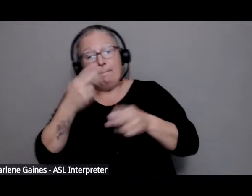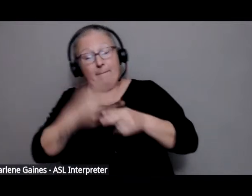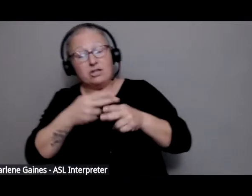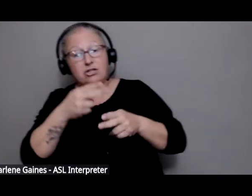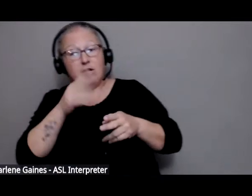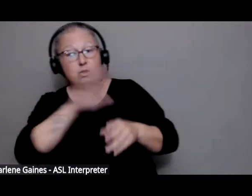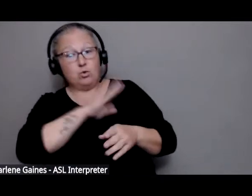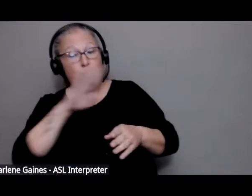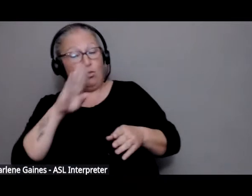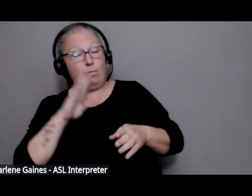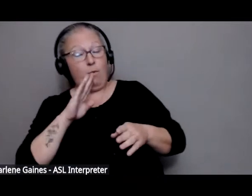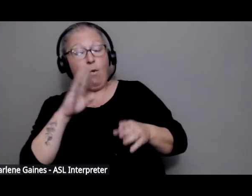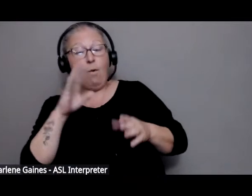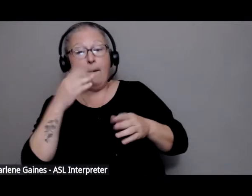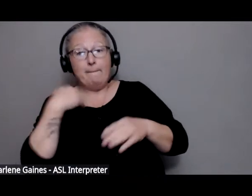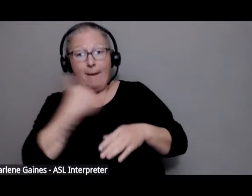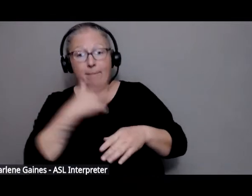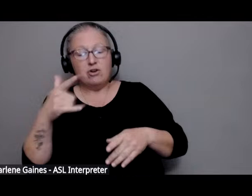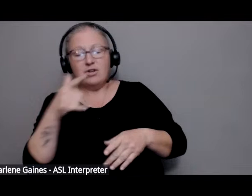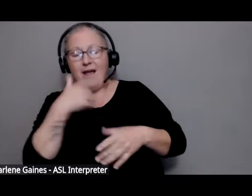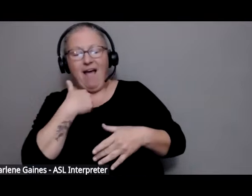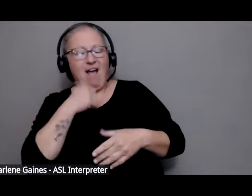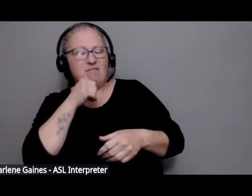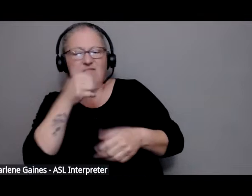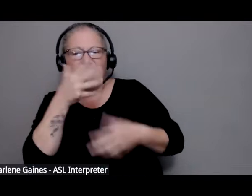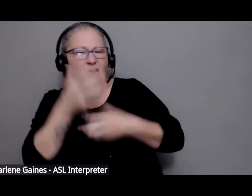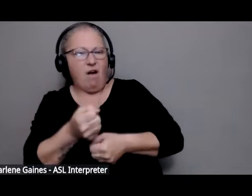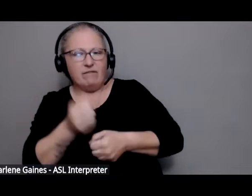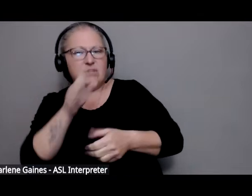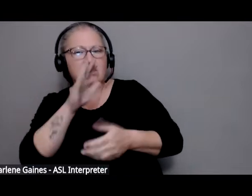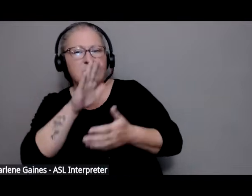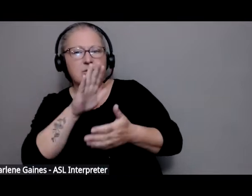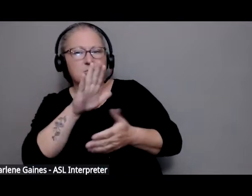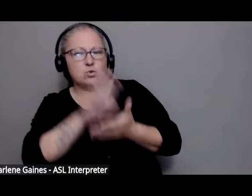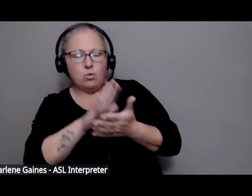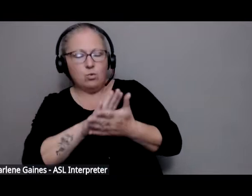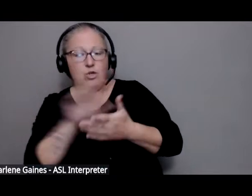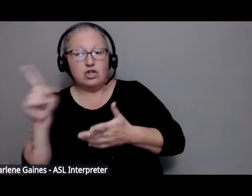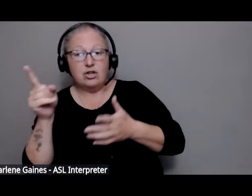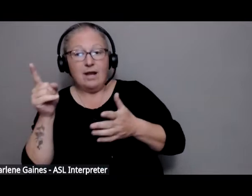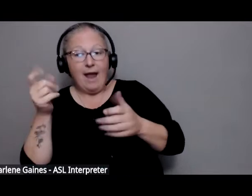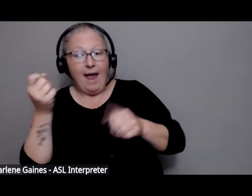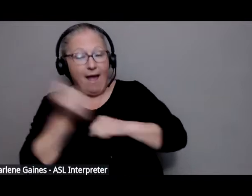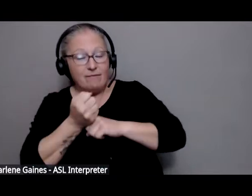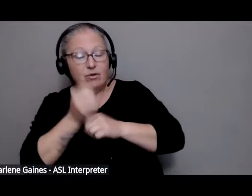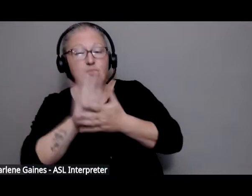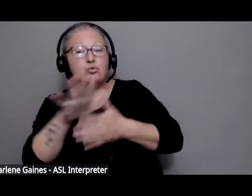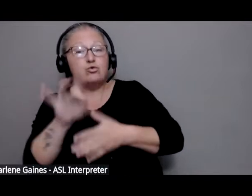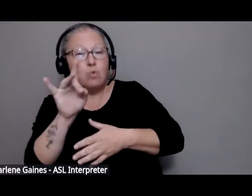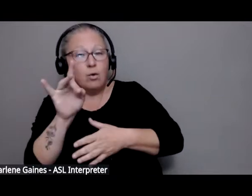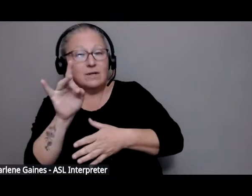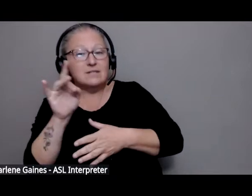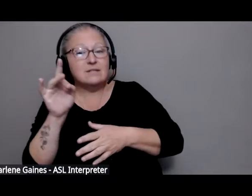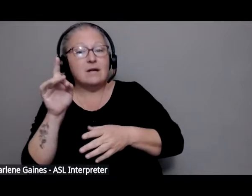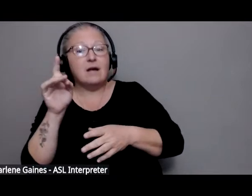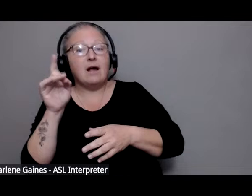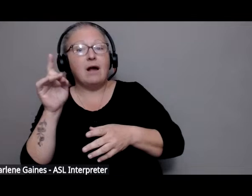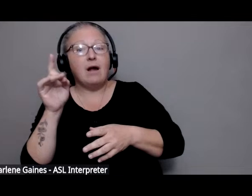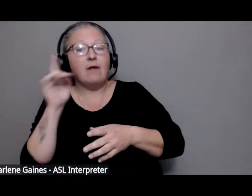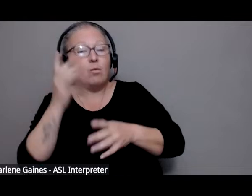lacks confidence in public schools. In general, she advocated for school choice initiatives, which divert resources from all